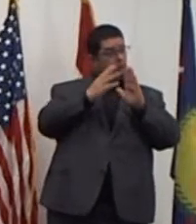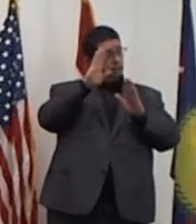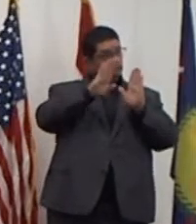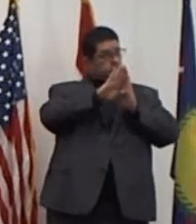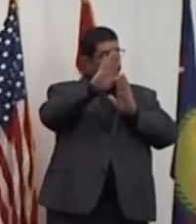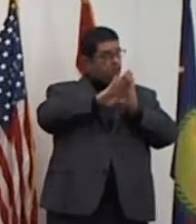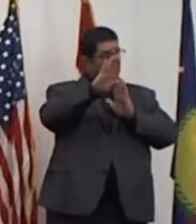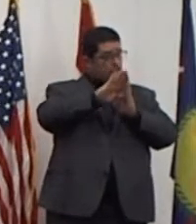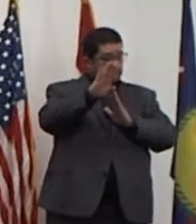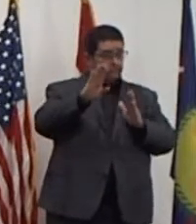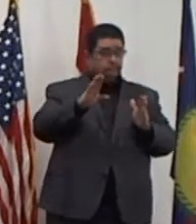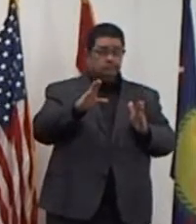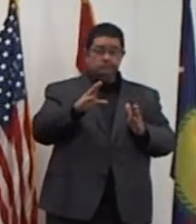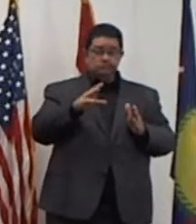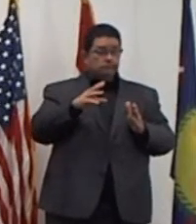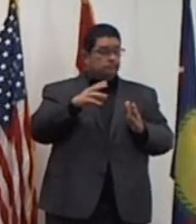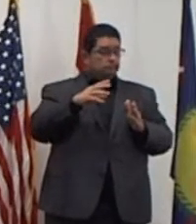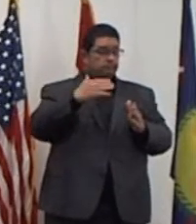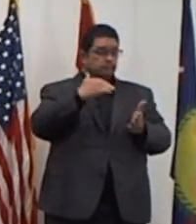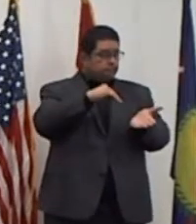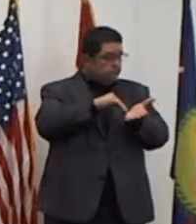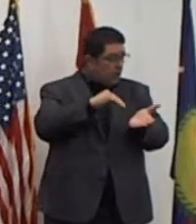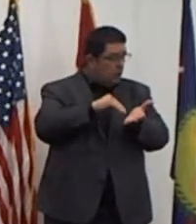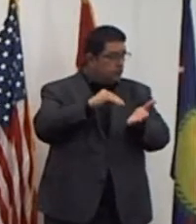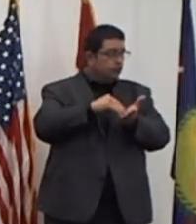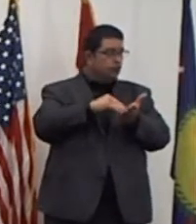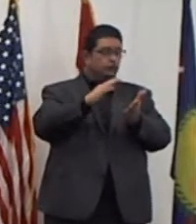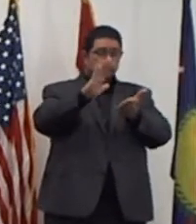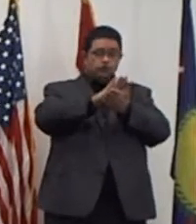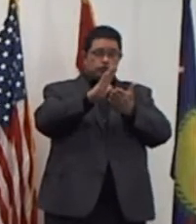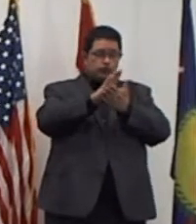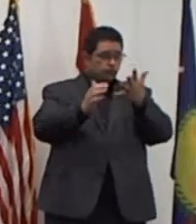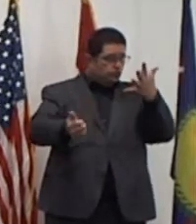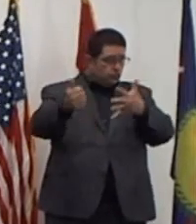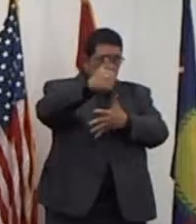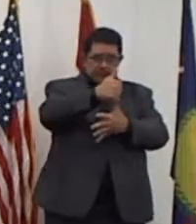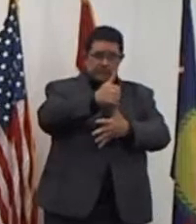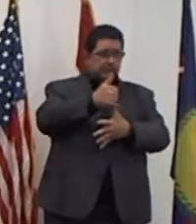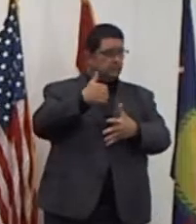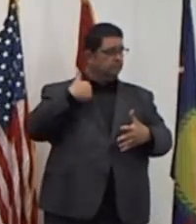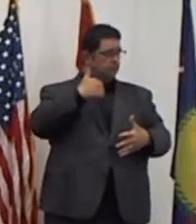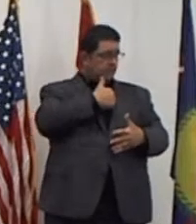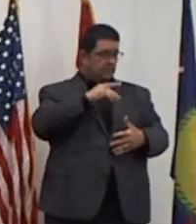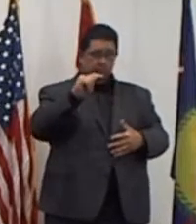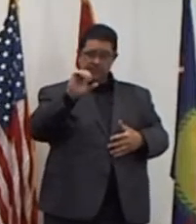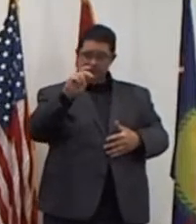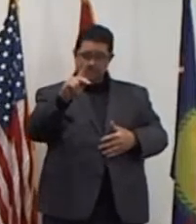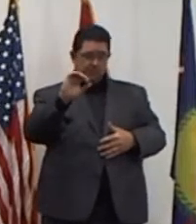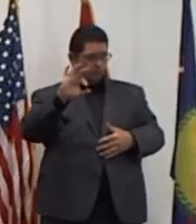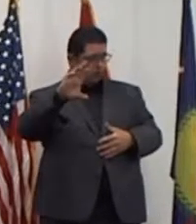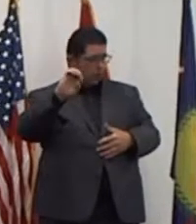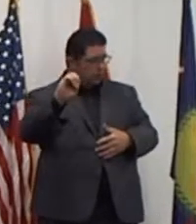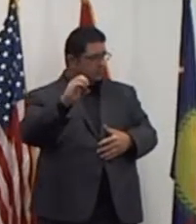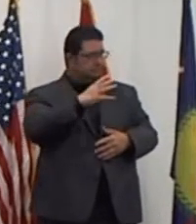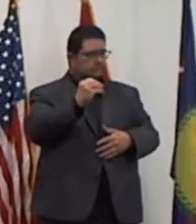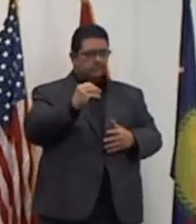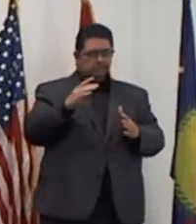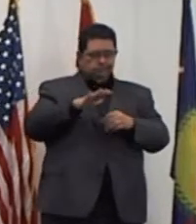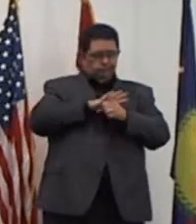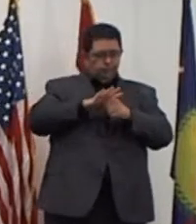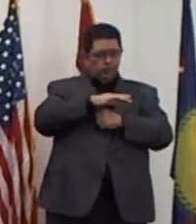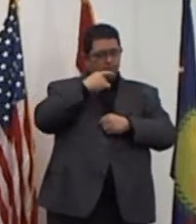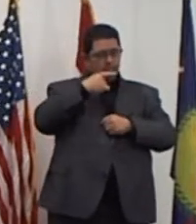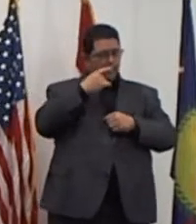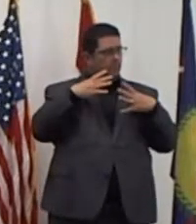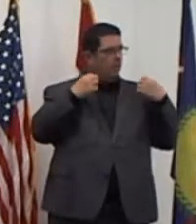with pediatricians, school superintendents, members of the pandemic task force, and our local public health officials. And